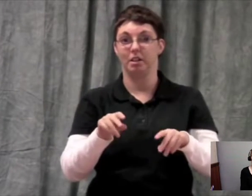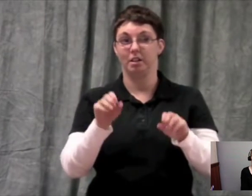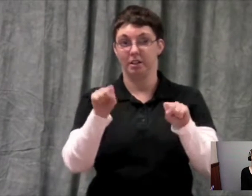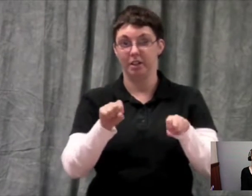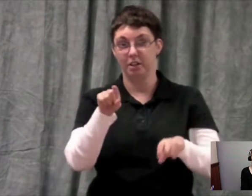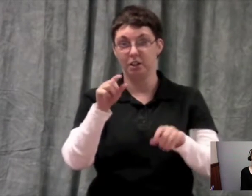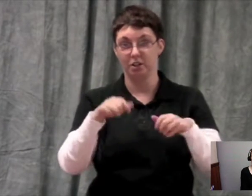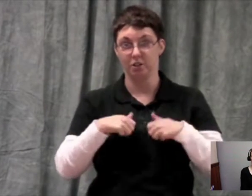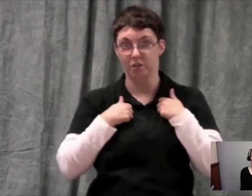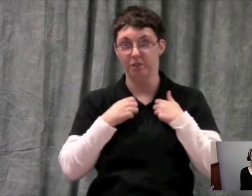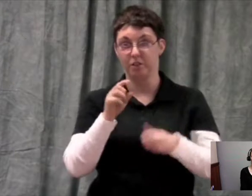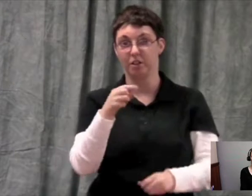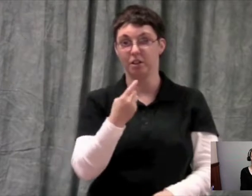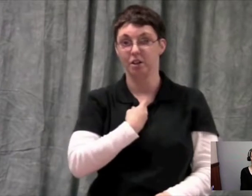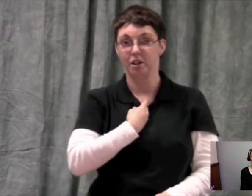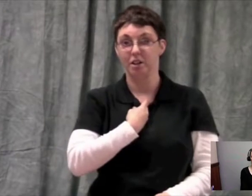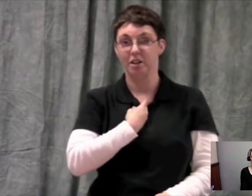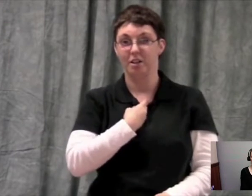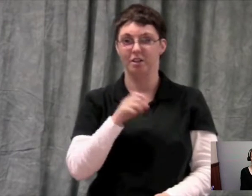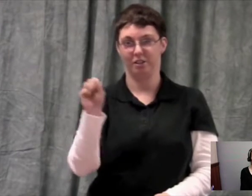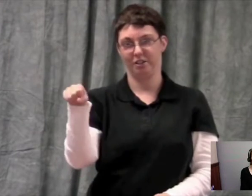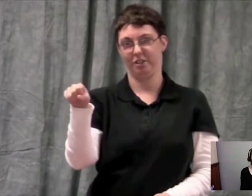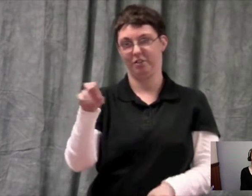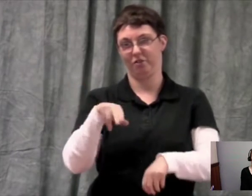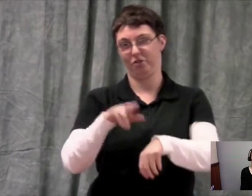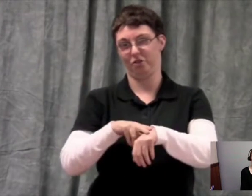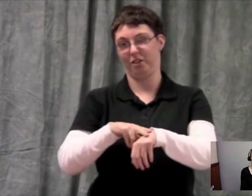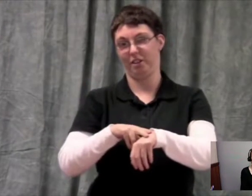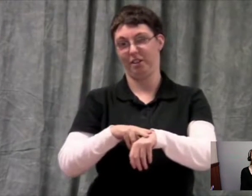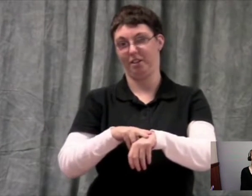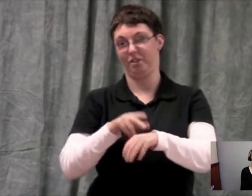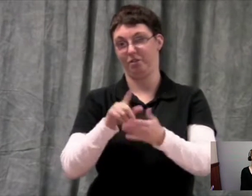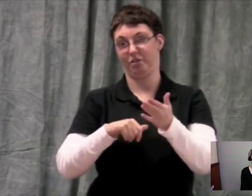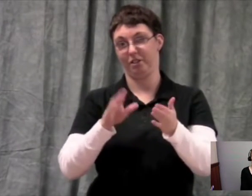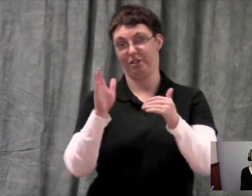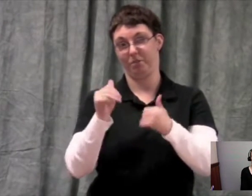she asked me if I could live alone. And I said, of course. What do you expect?